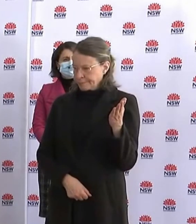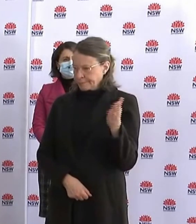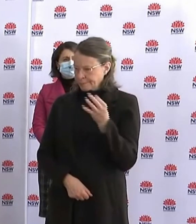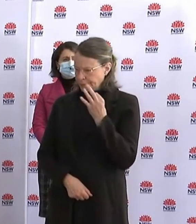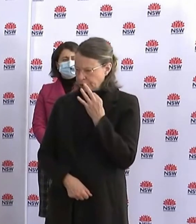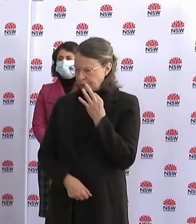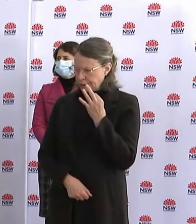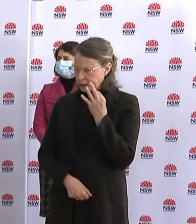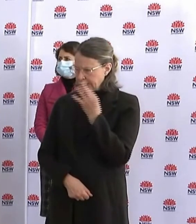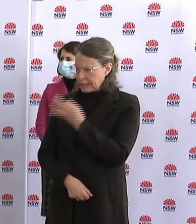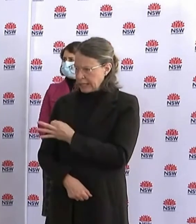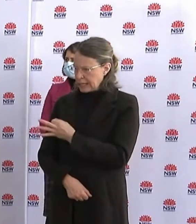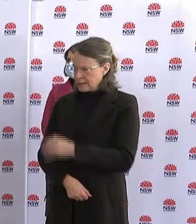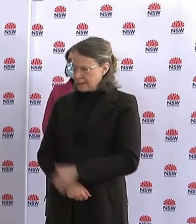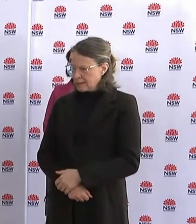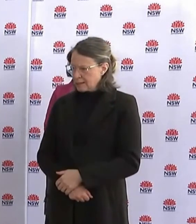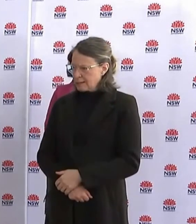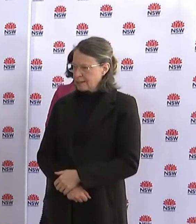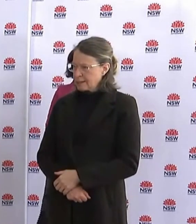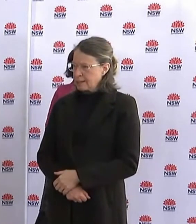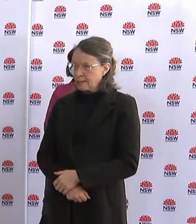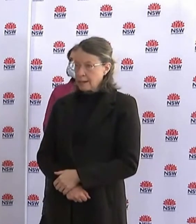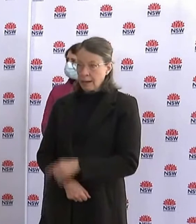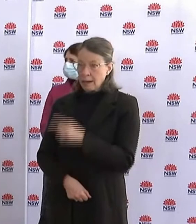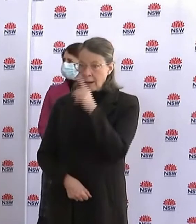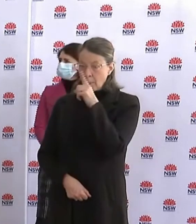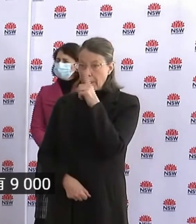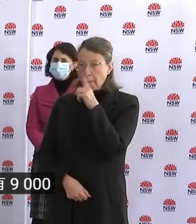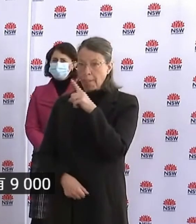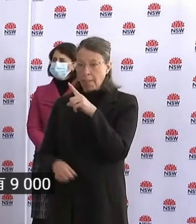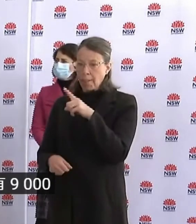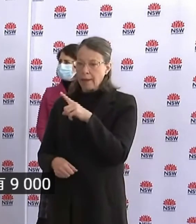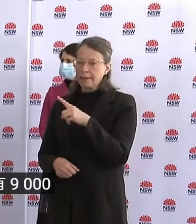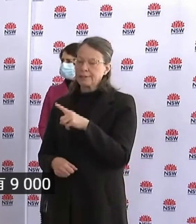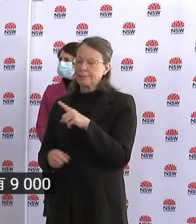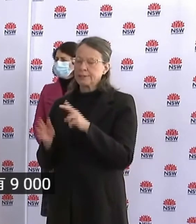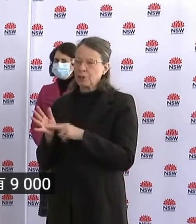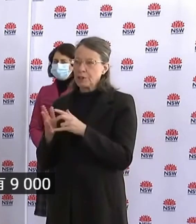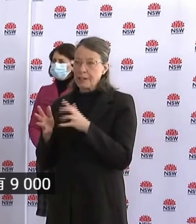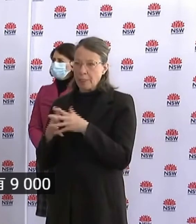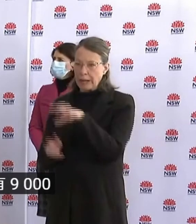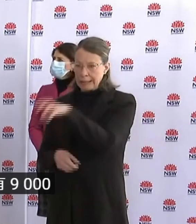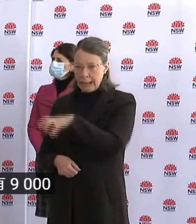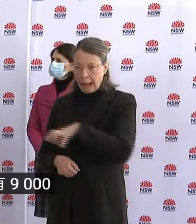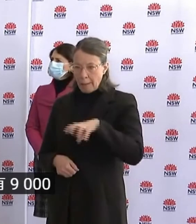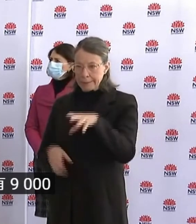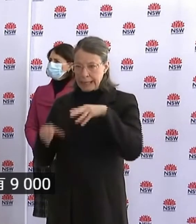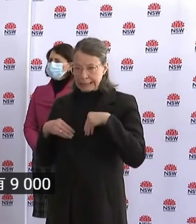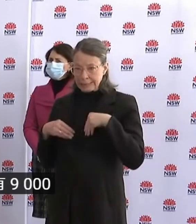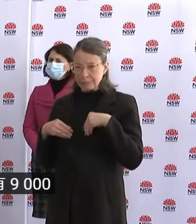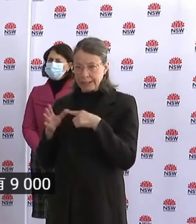centres of Pfizer compared to AstraZeneca? Is anyone taking AZ? Let me just give this example. The day before yesterday, there were